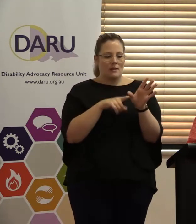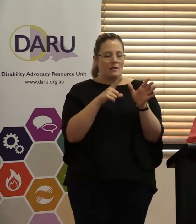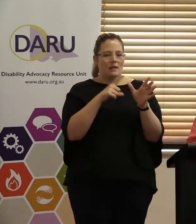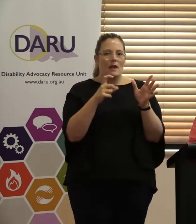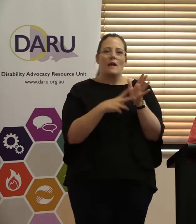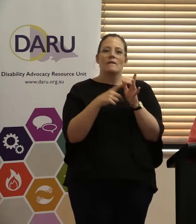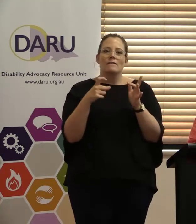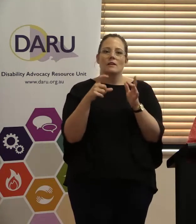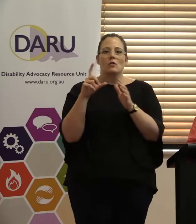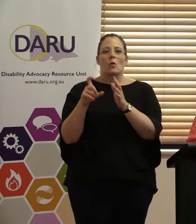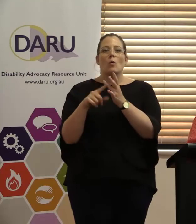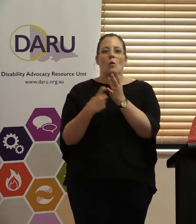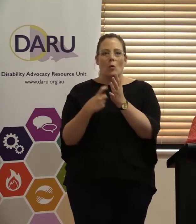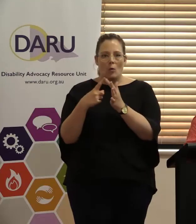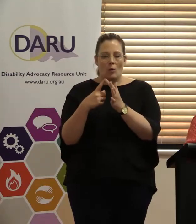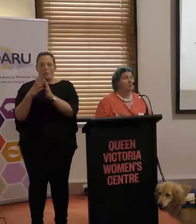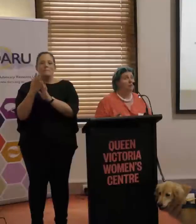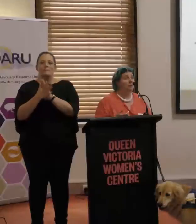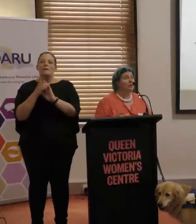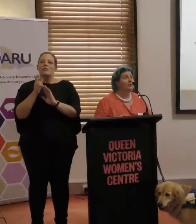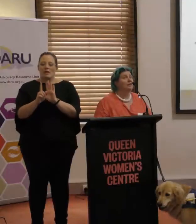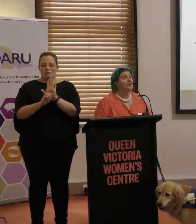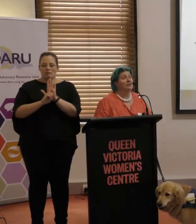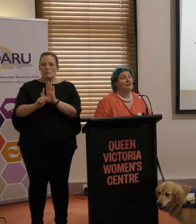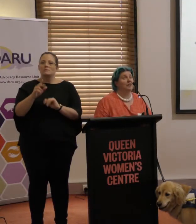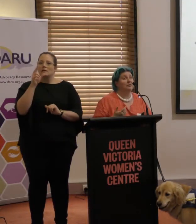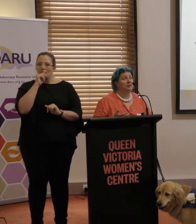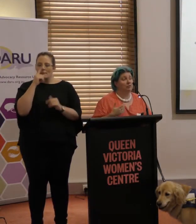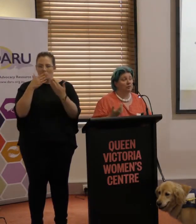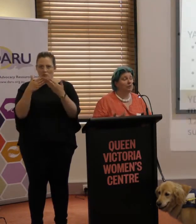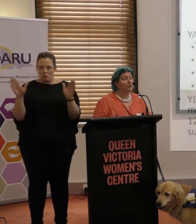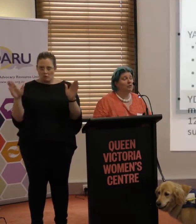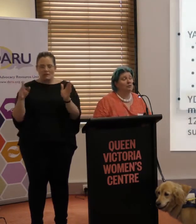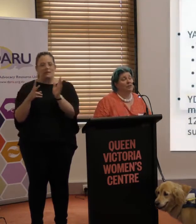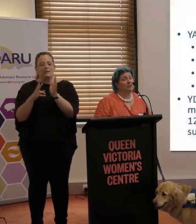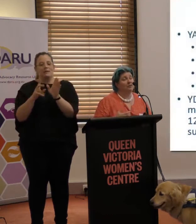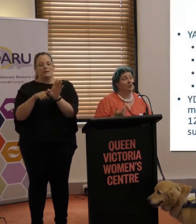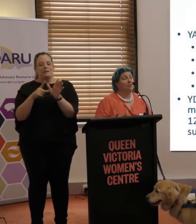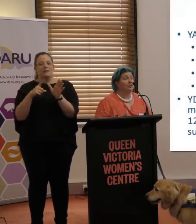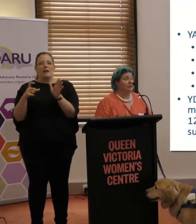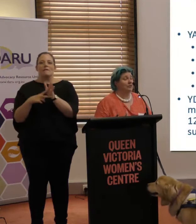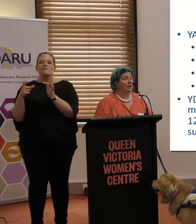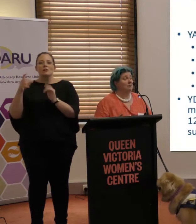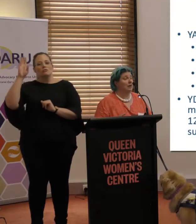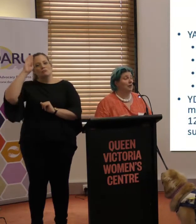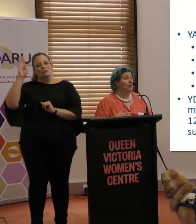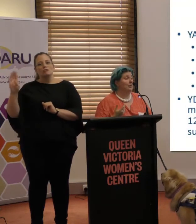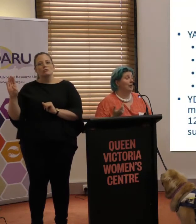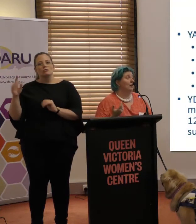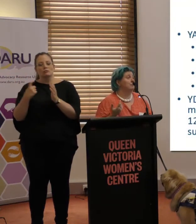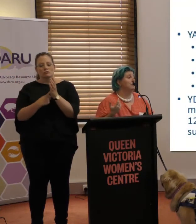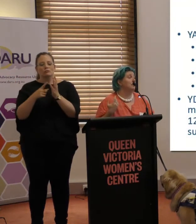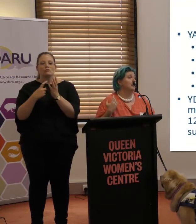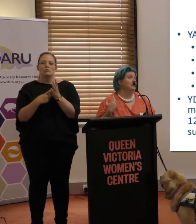which does kind of the work of representing young people more broadly. There's YACVIC Rural, which has two offices